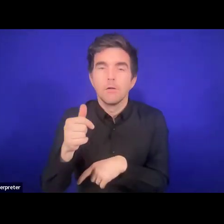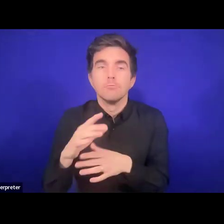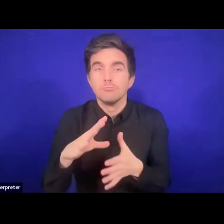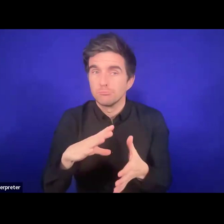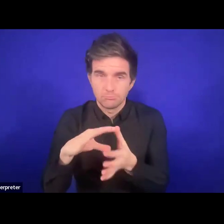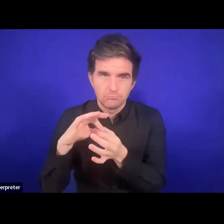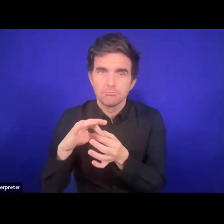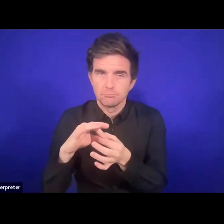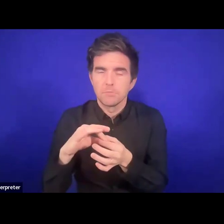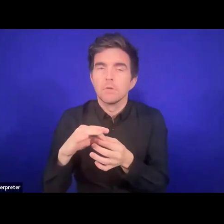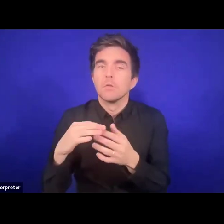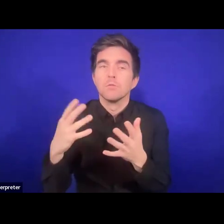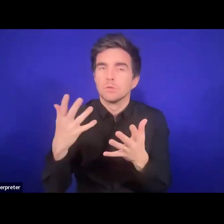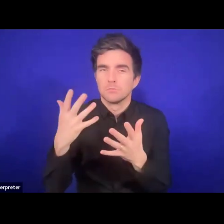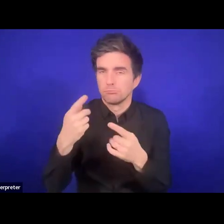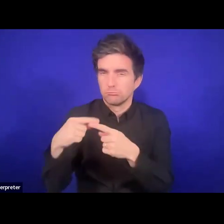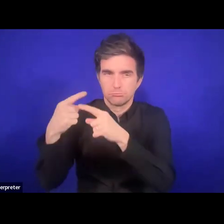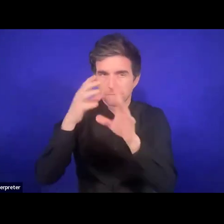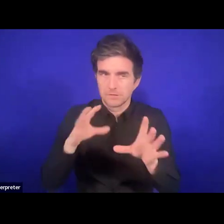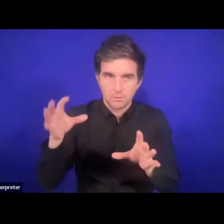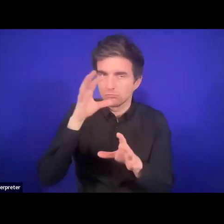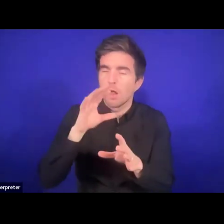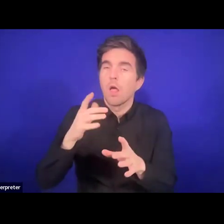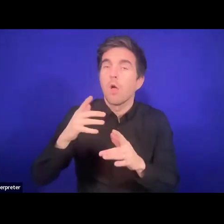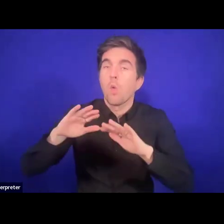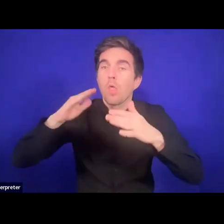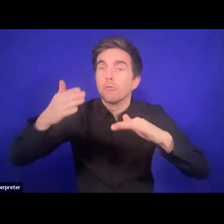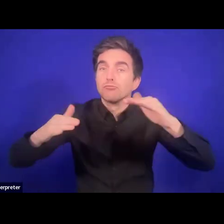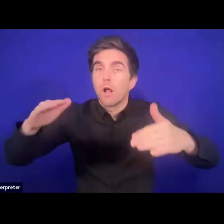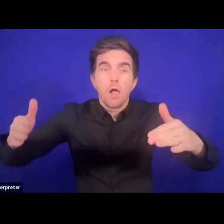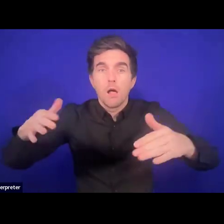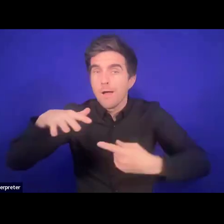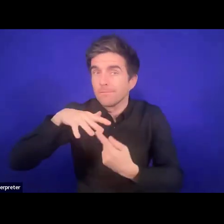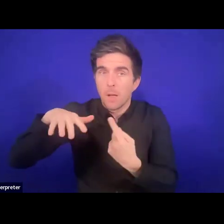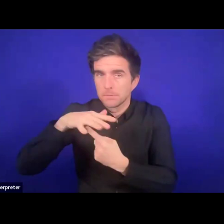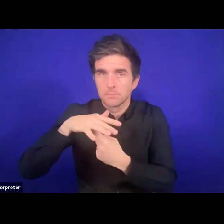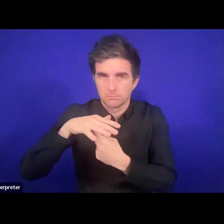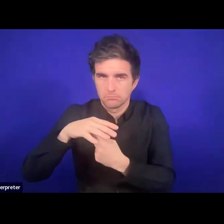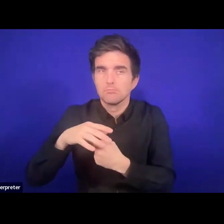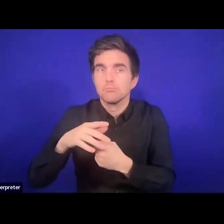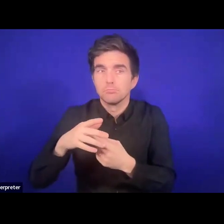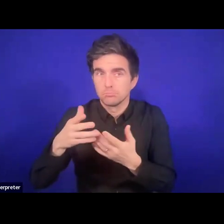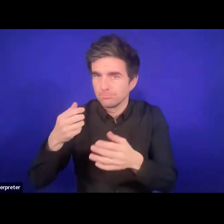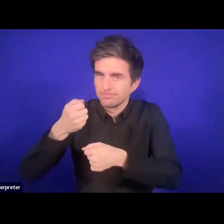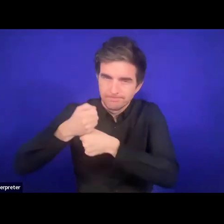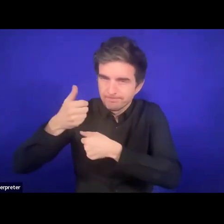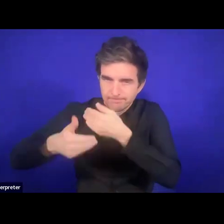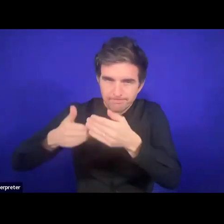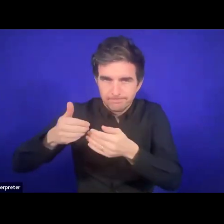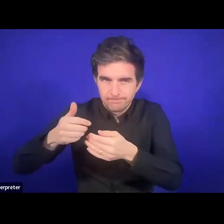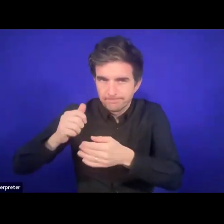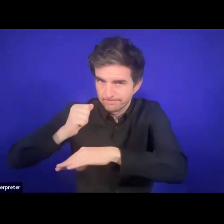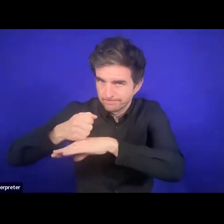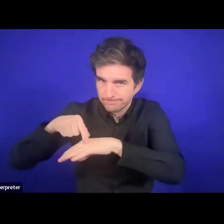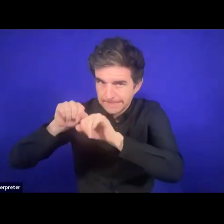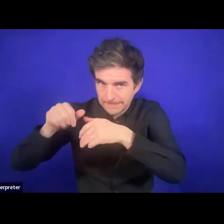in 2006 and is probably the world's largest public works program with almost a coverage of